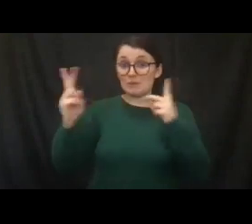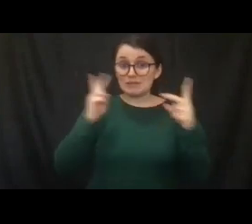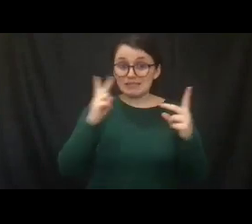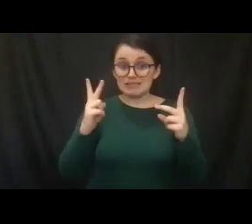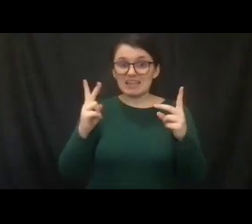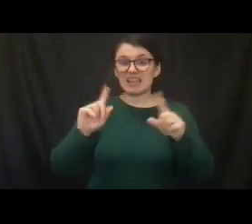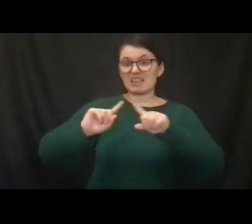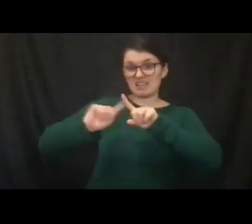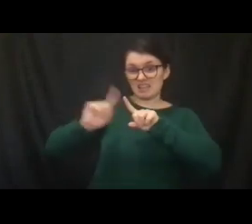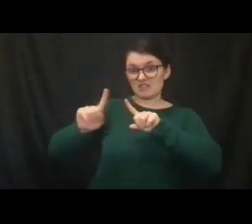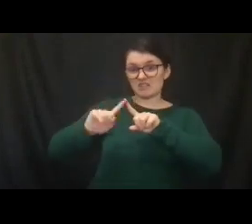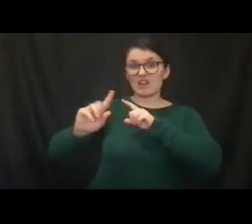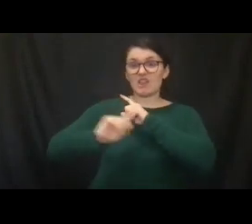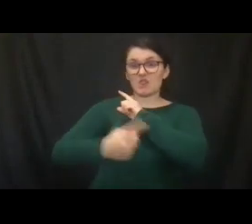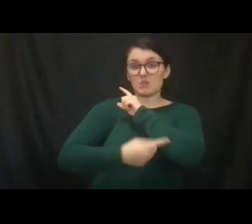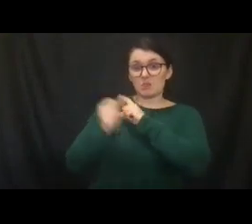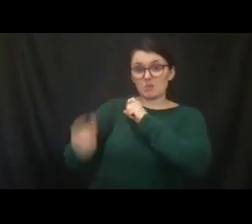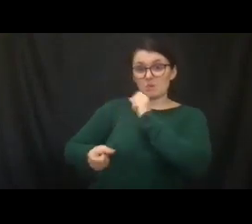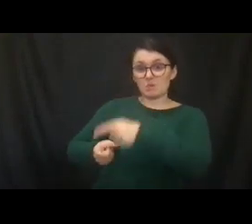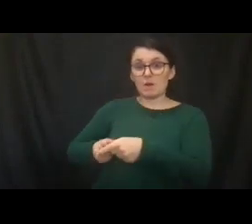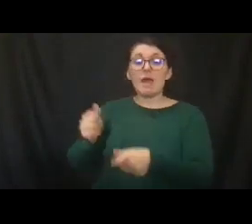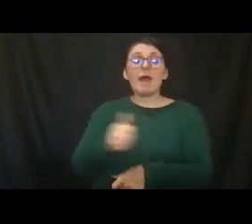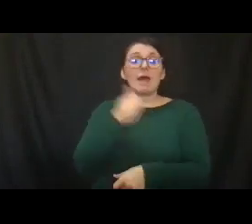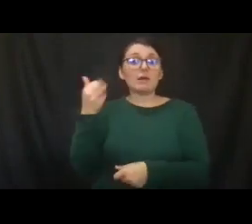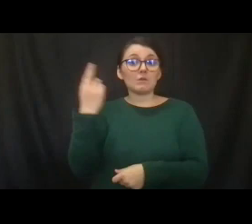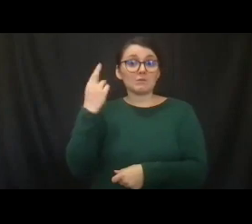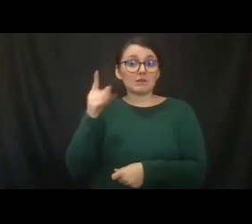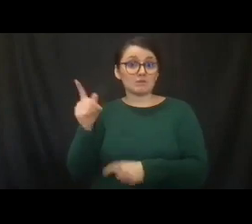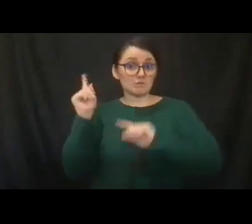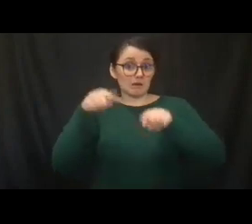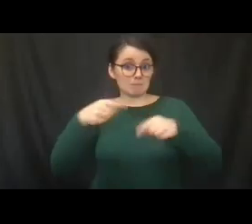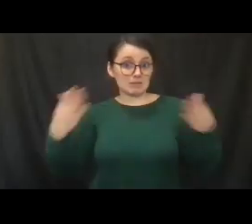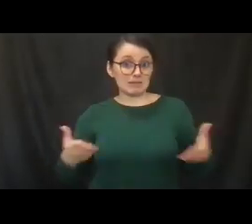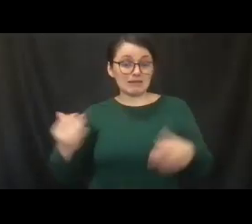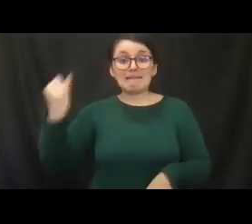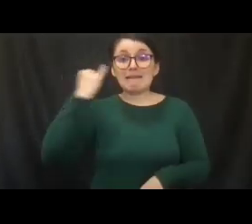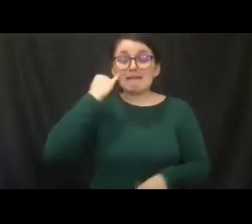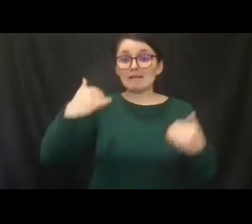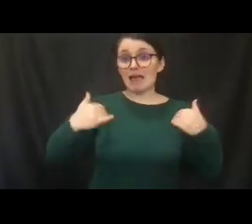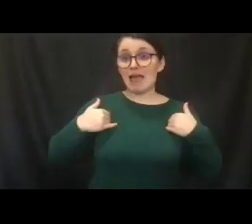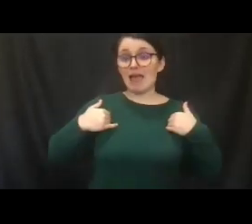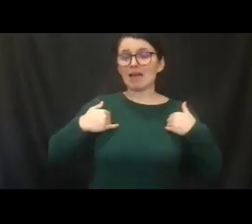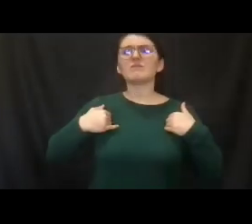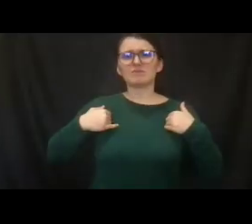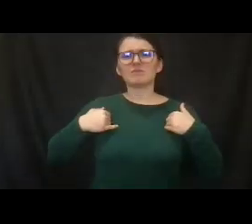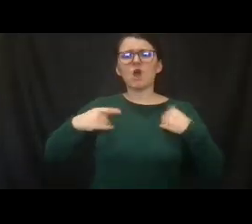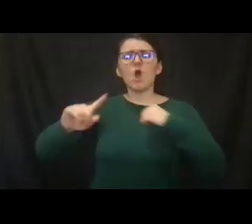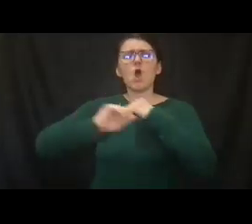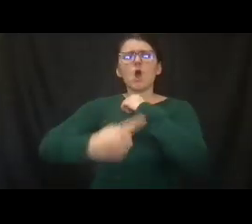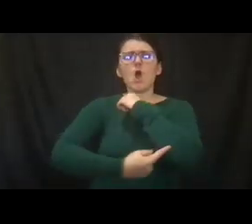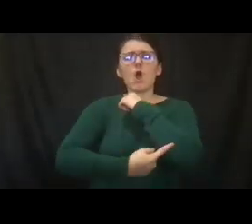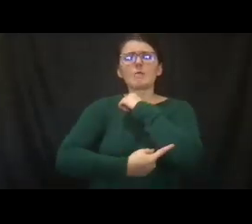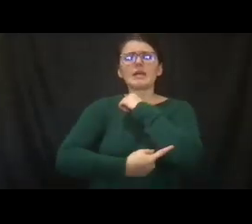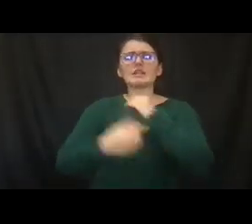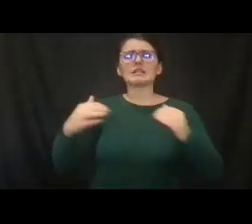today. I remembered the other reason why you might come to the transfer station, and that's if you have some hazardous waste. So your hazardous waste does not go